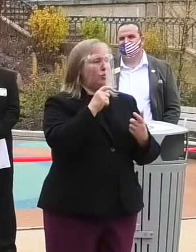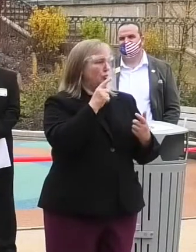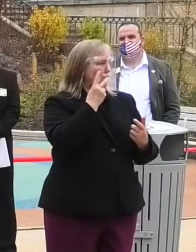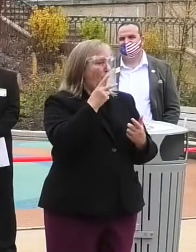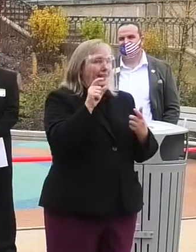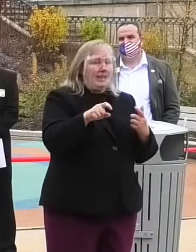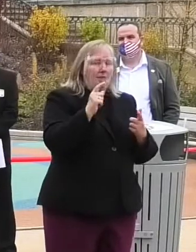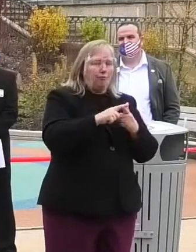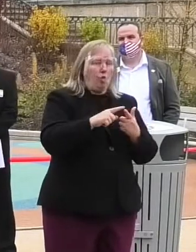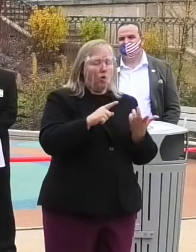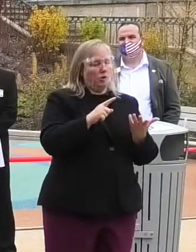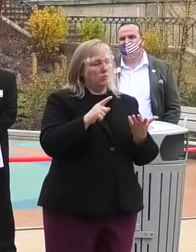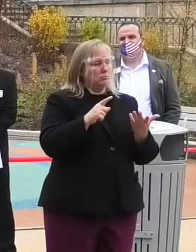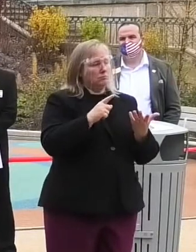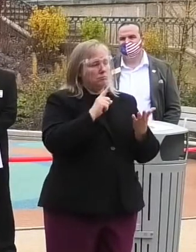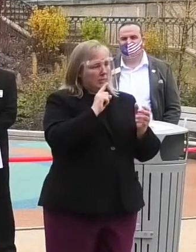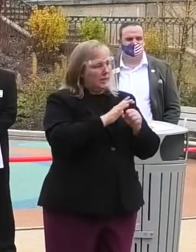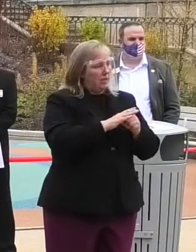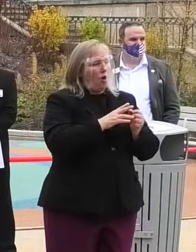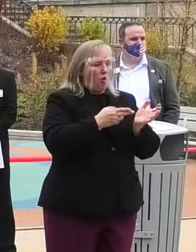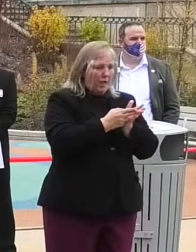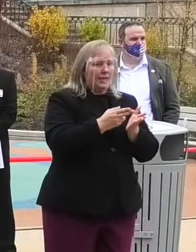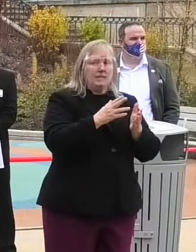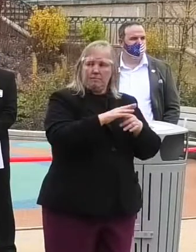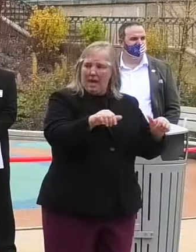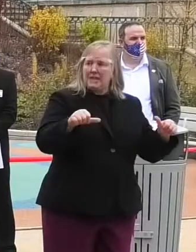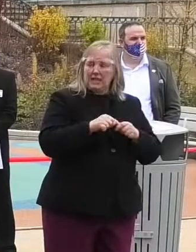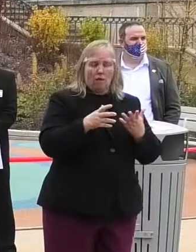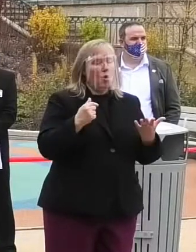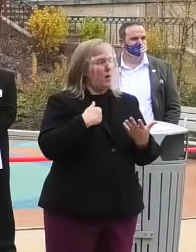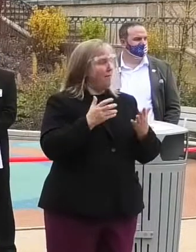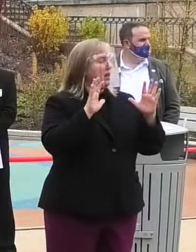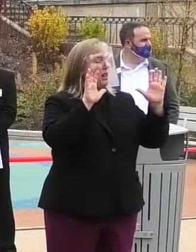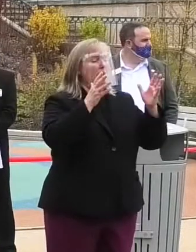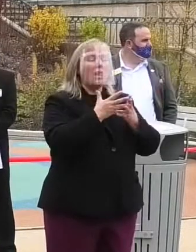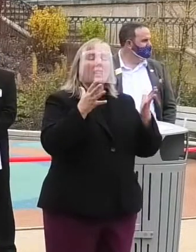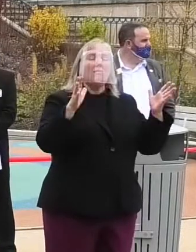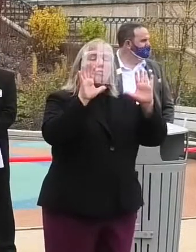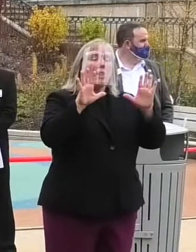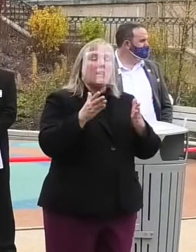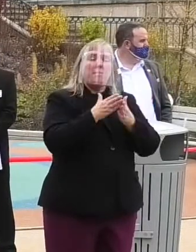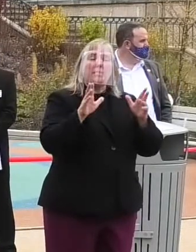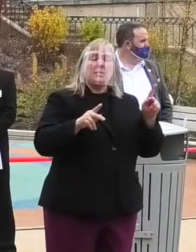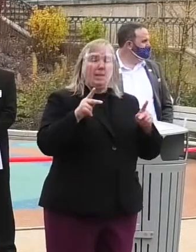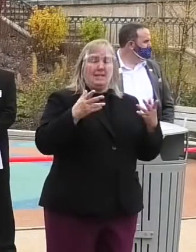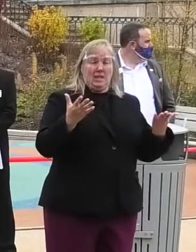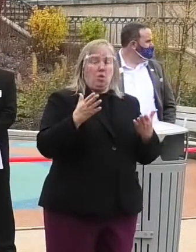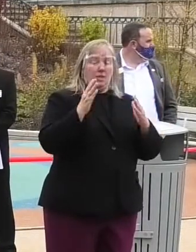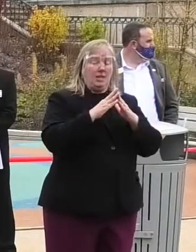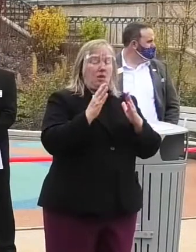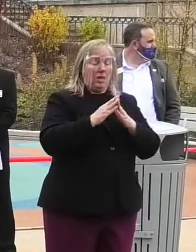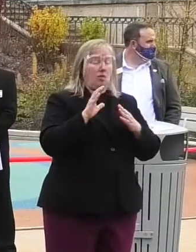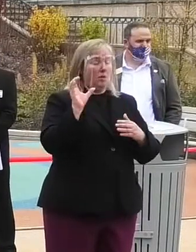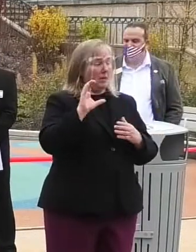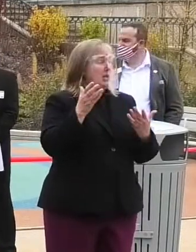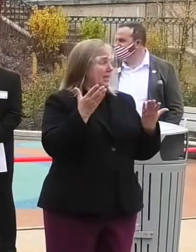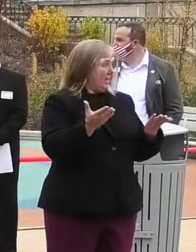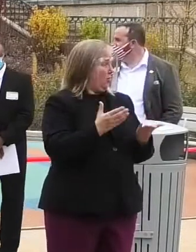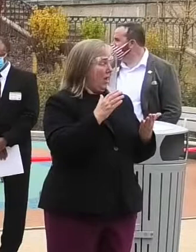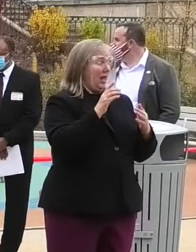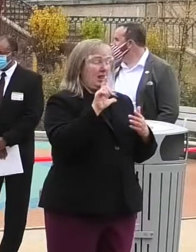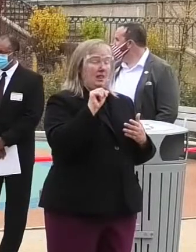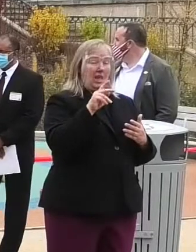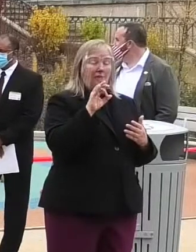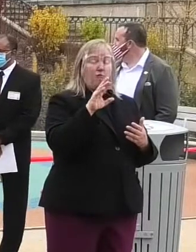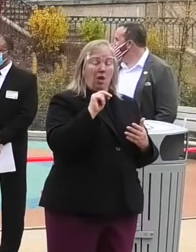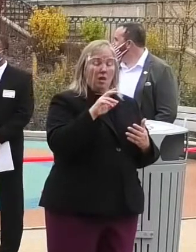Columbia. While we have lots of great publicly accessible space throughout downtown Columbia, whether here at the Lakefront Plaza, at Symphony Woods, or the